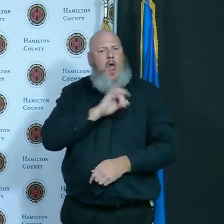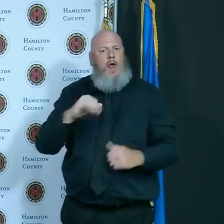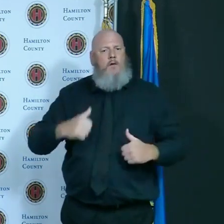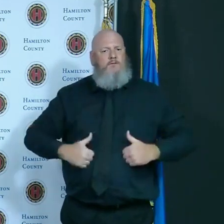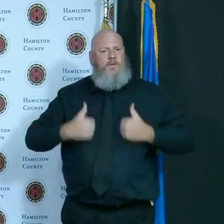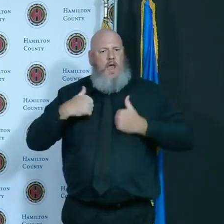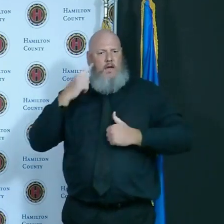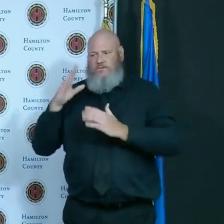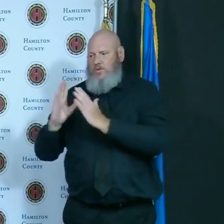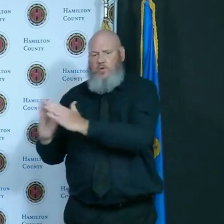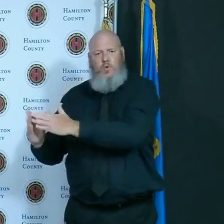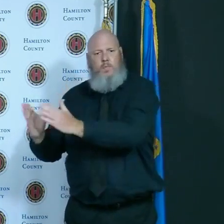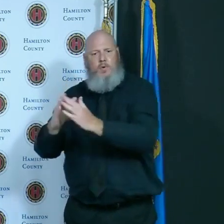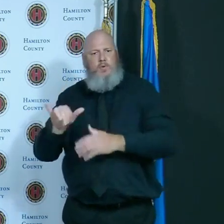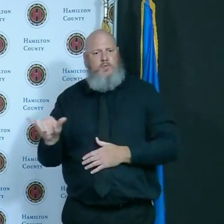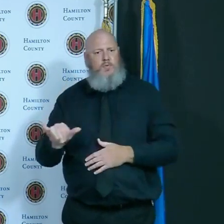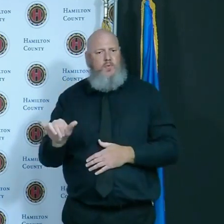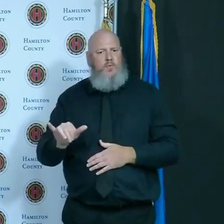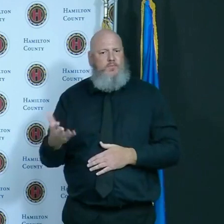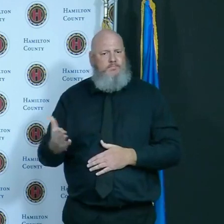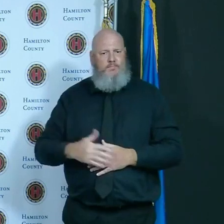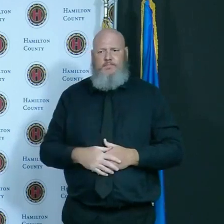Do you want me to go further, or?